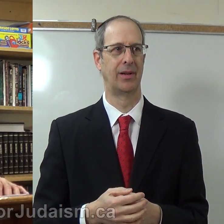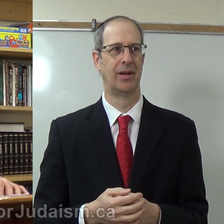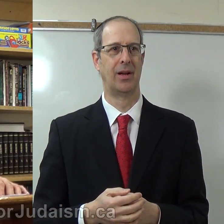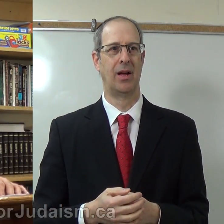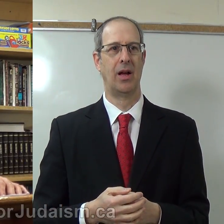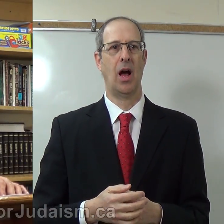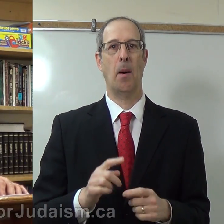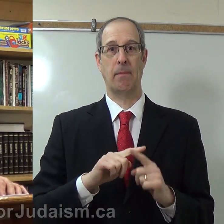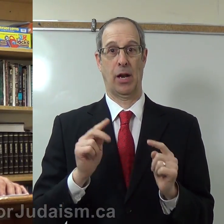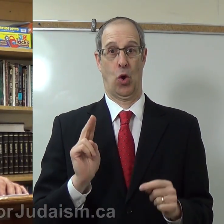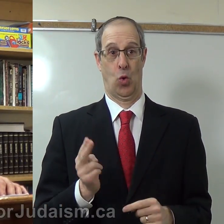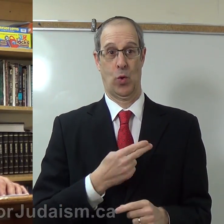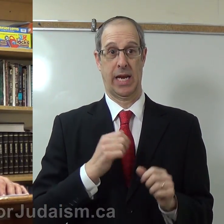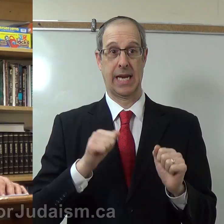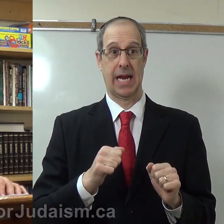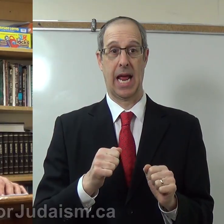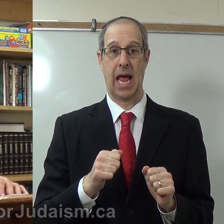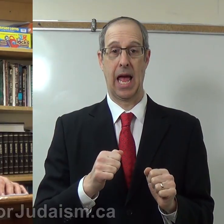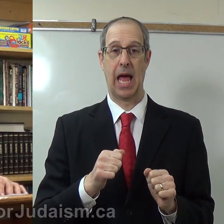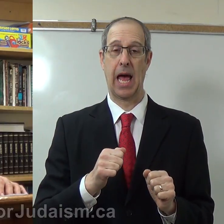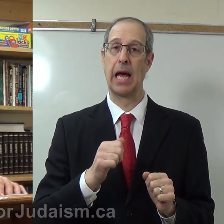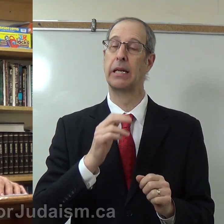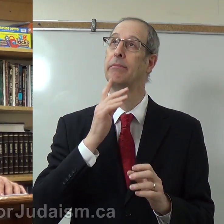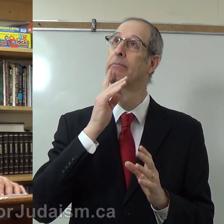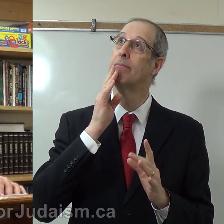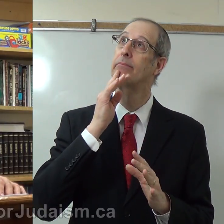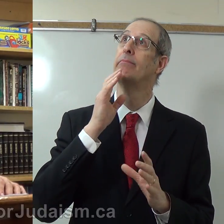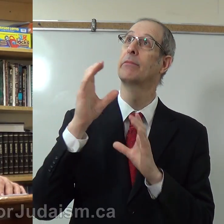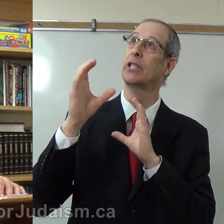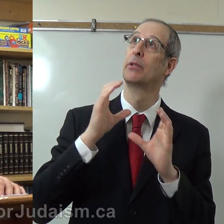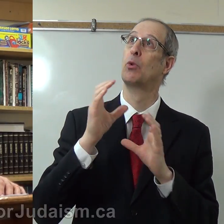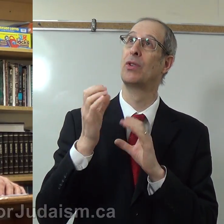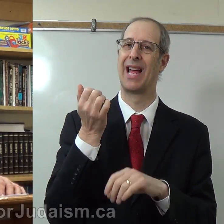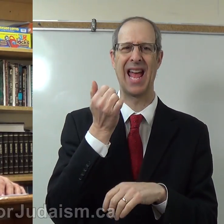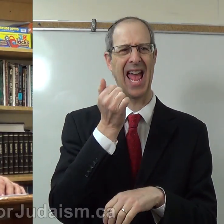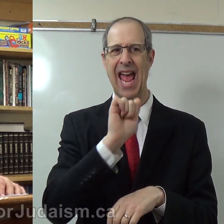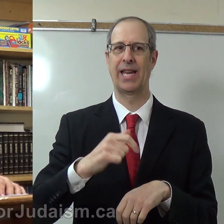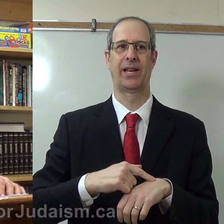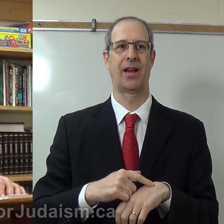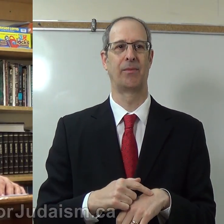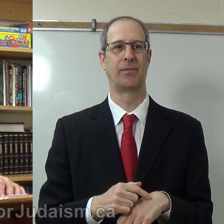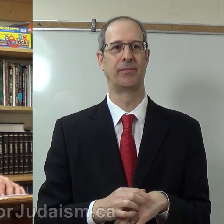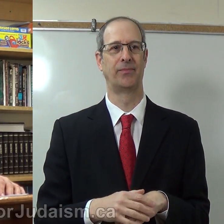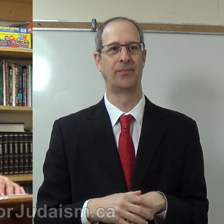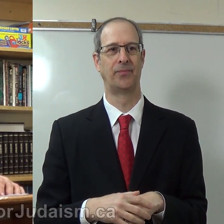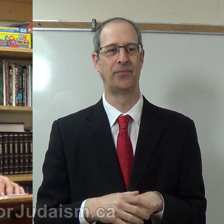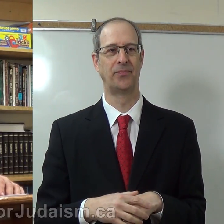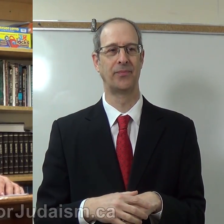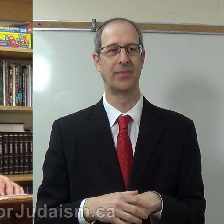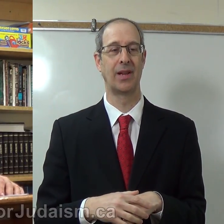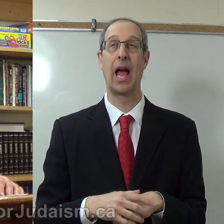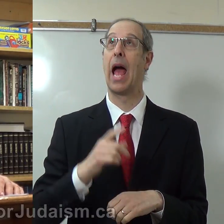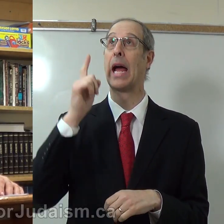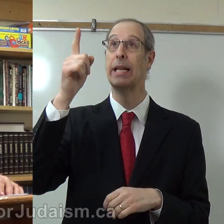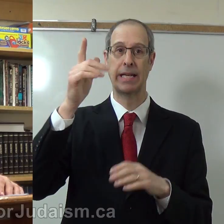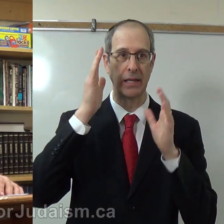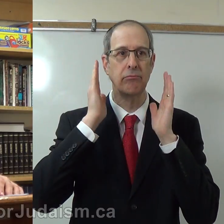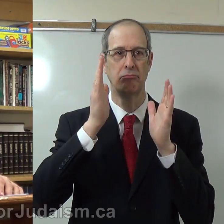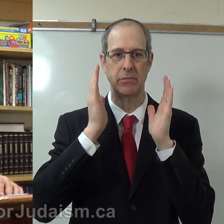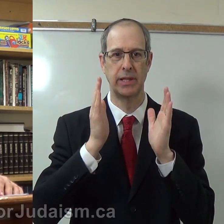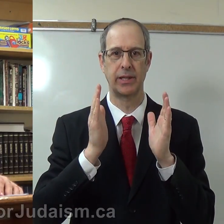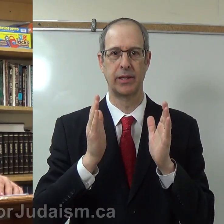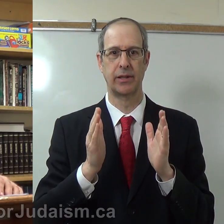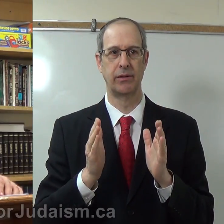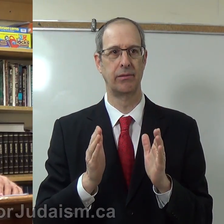But we can speak directly to God whenever we want. And God listens to us.